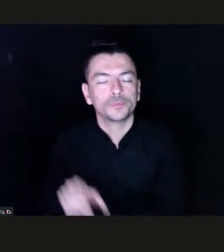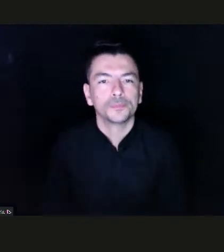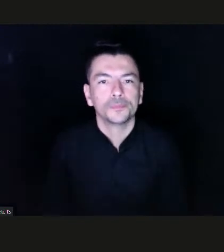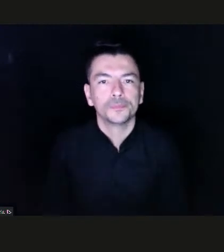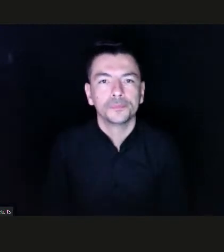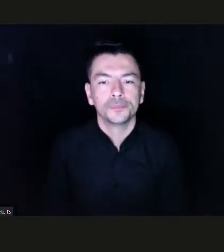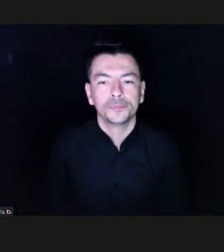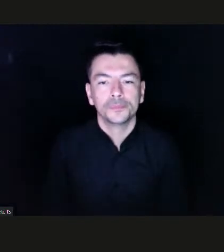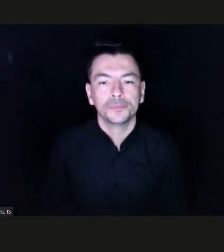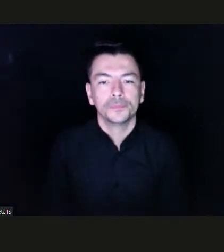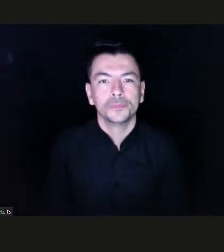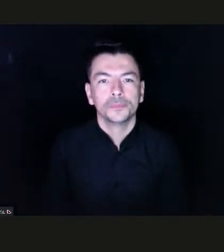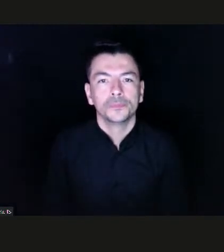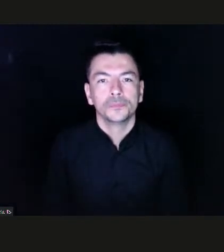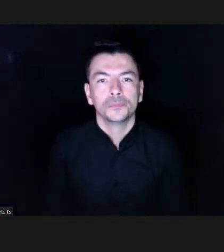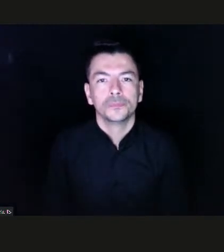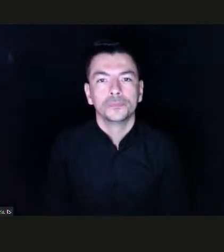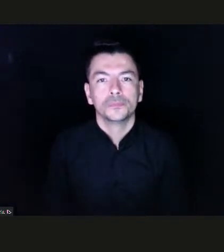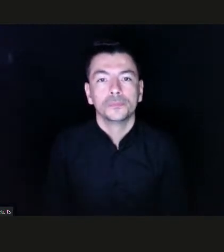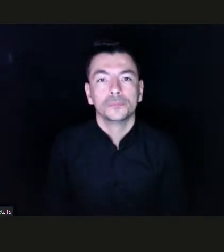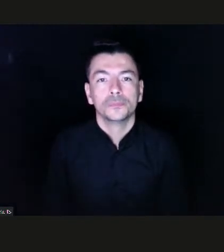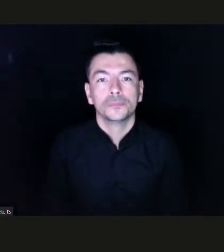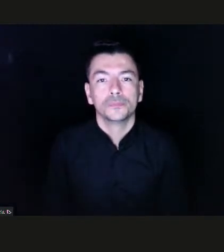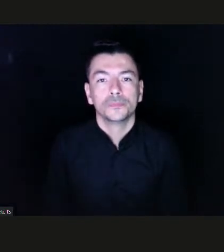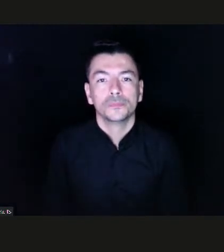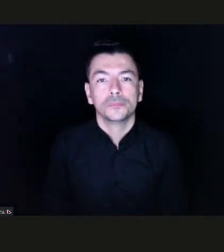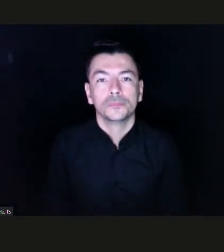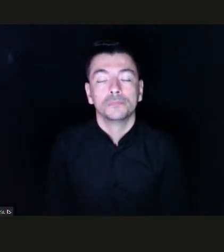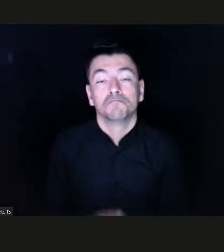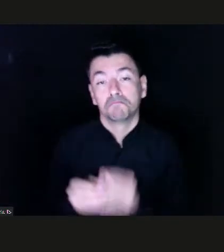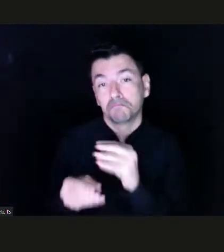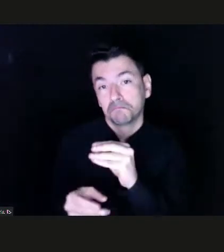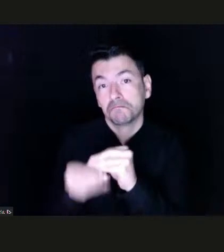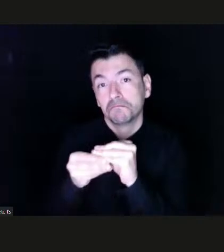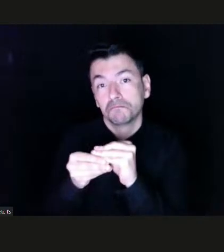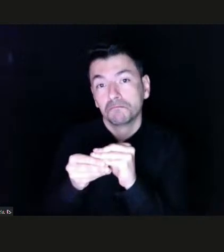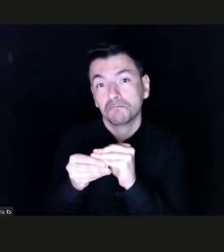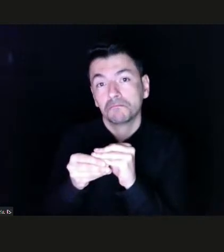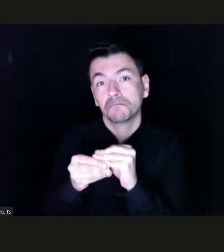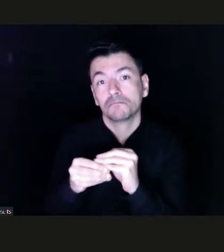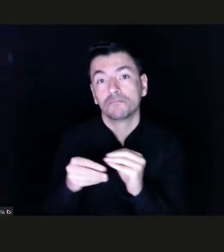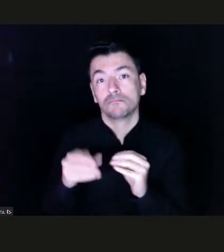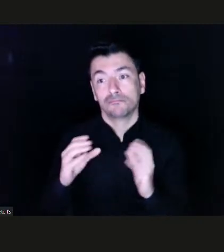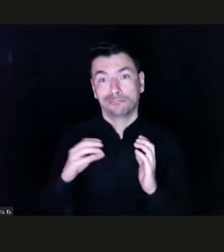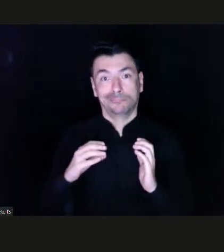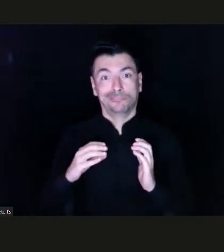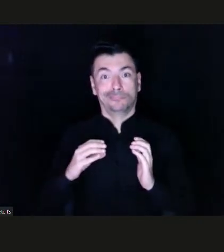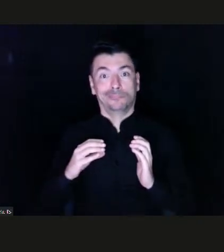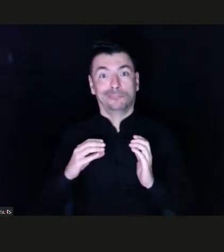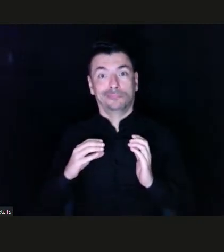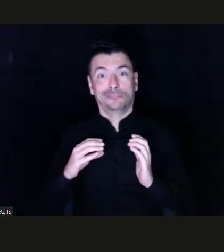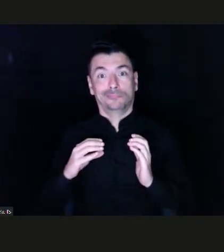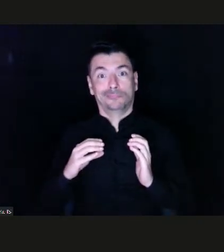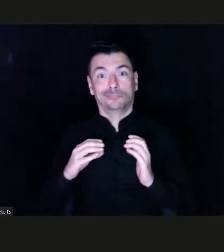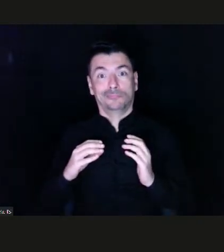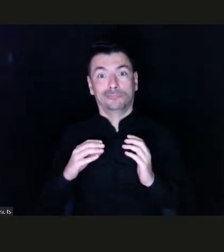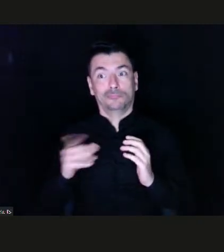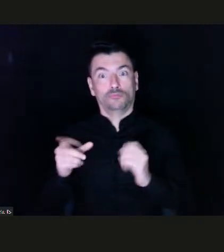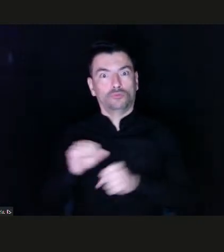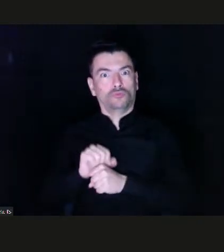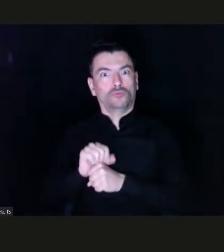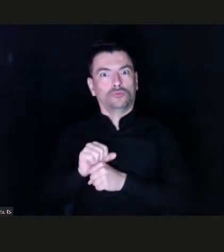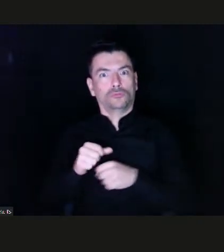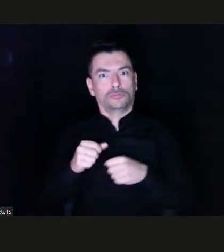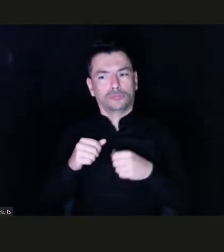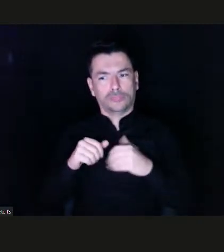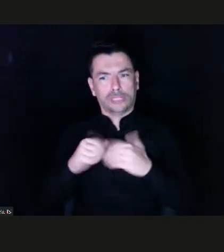Business Engineer. He received his master's degree at the Jilin University of Technology in Administrative Engineering and